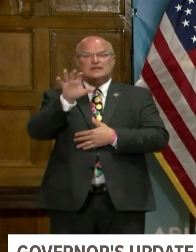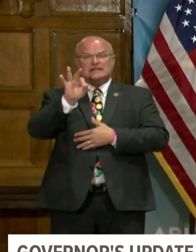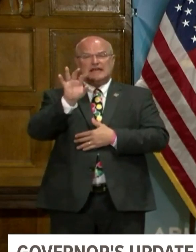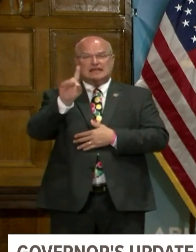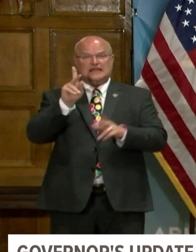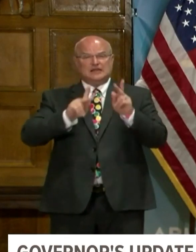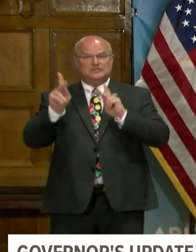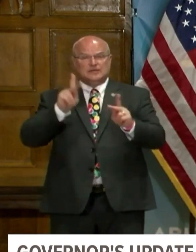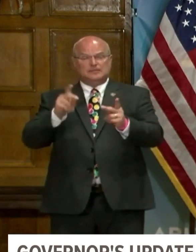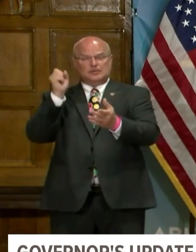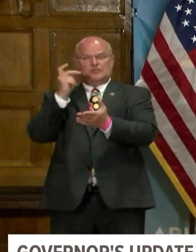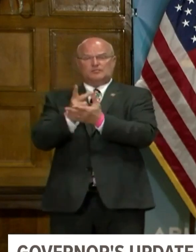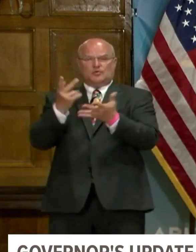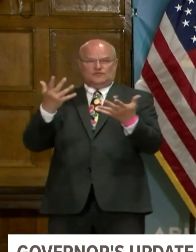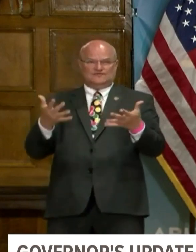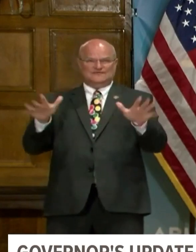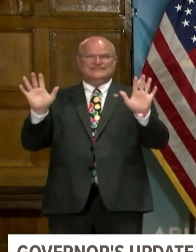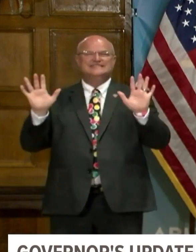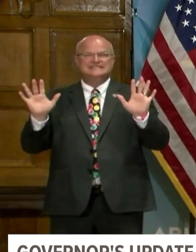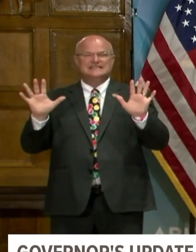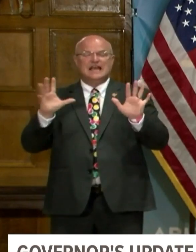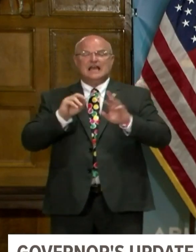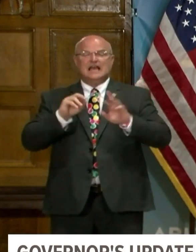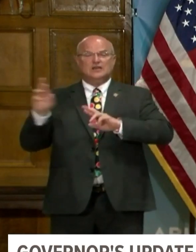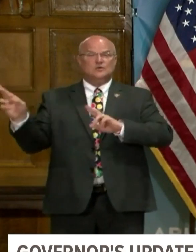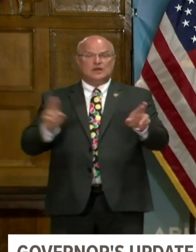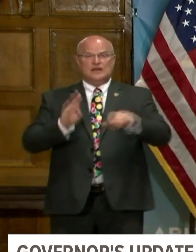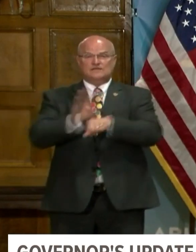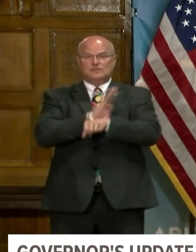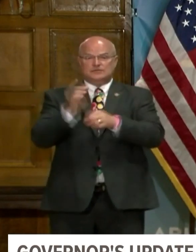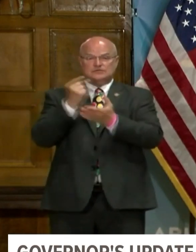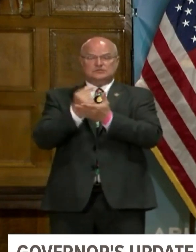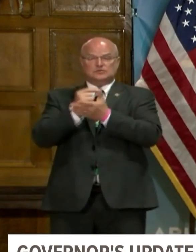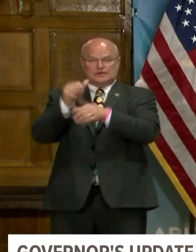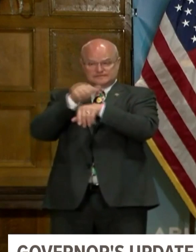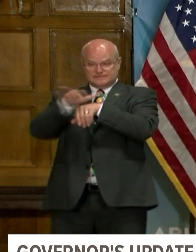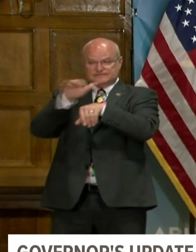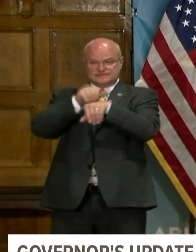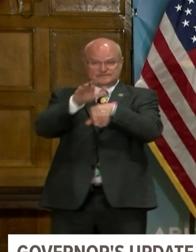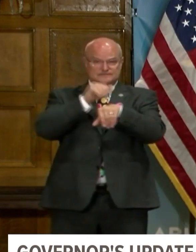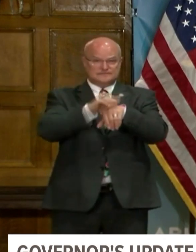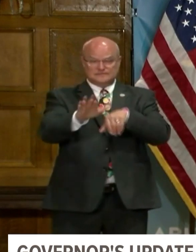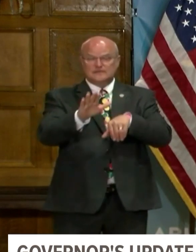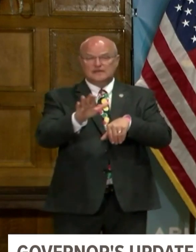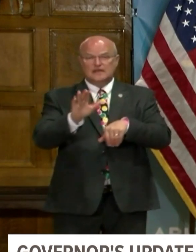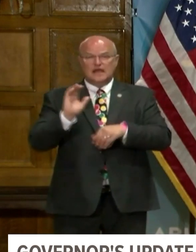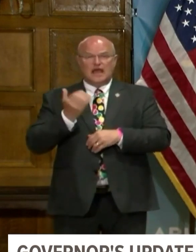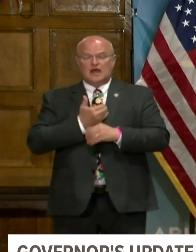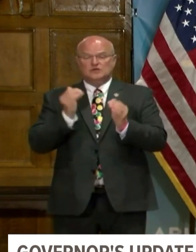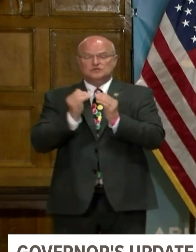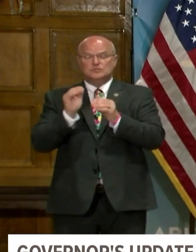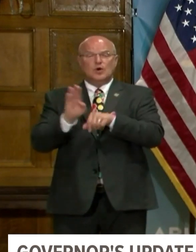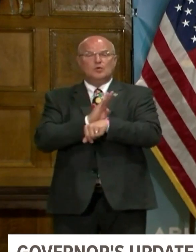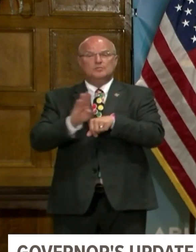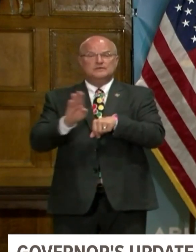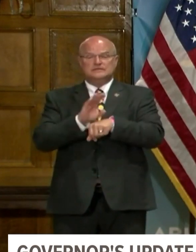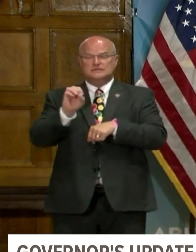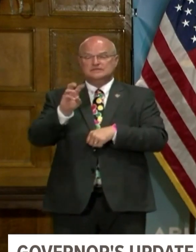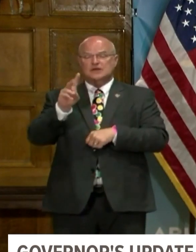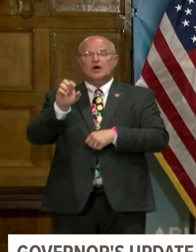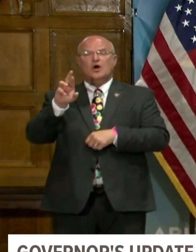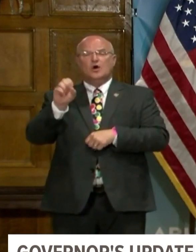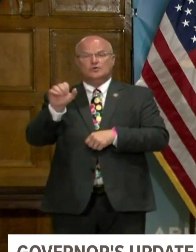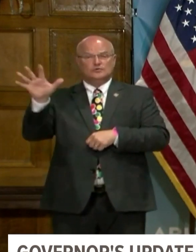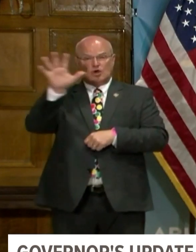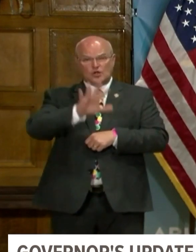8,198 have been approved of the Ready for Business grants that goes to our small business owners